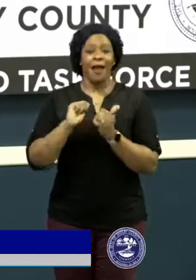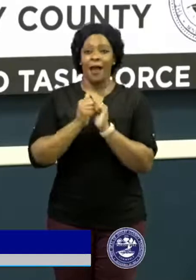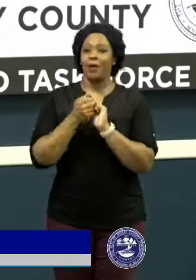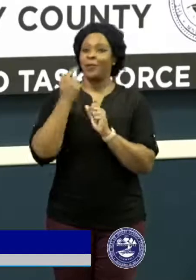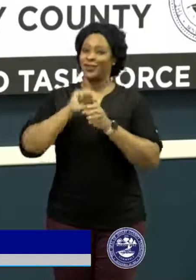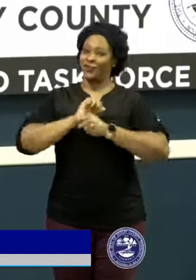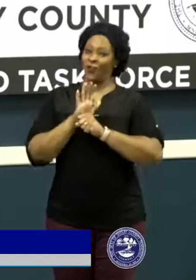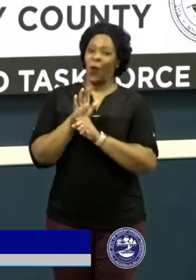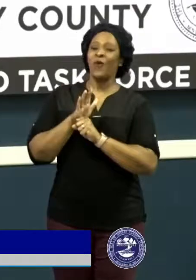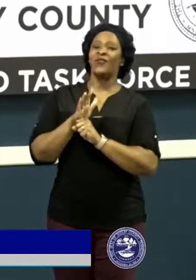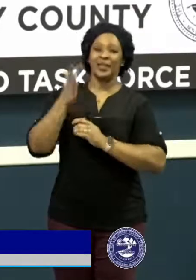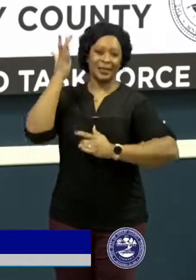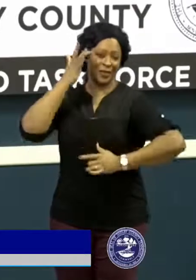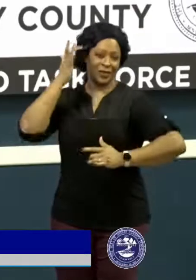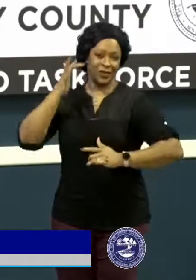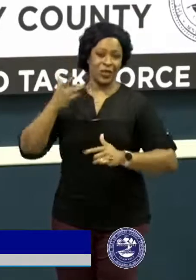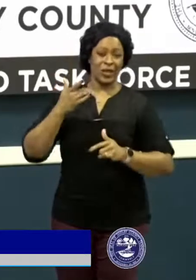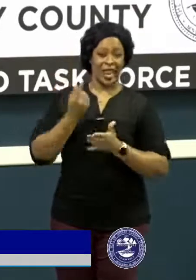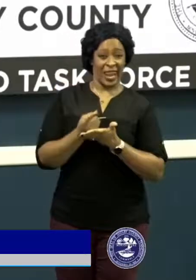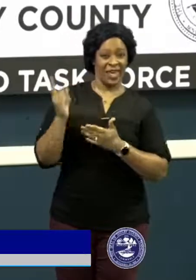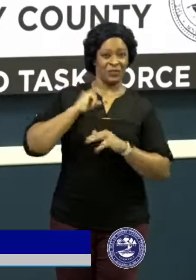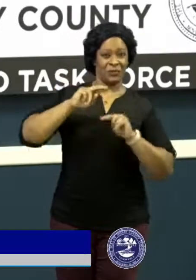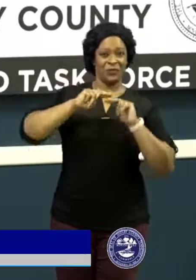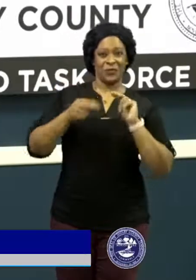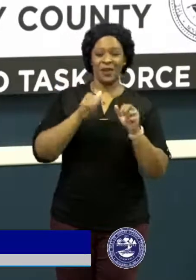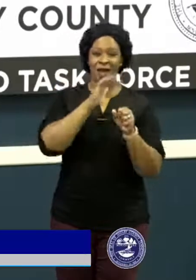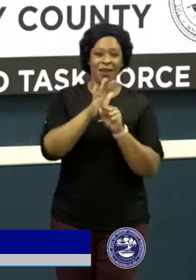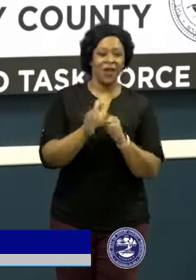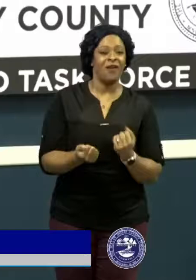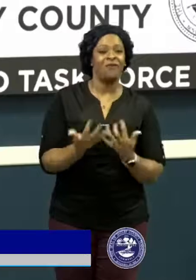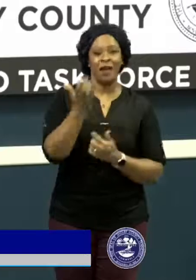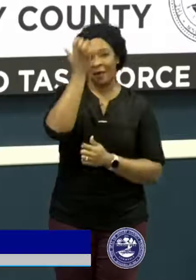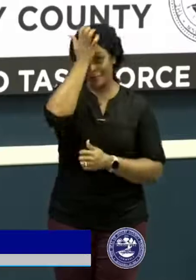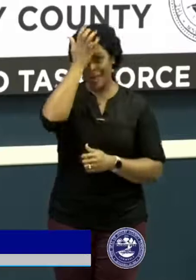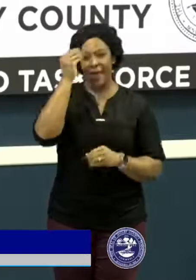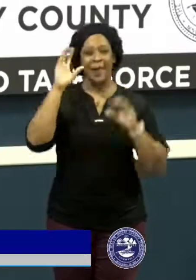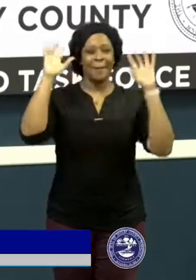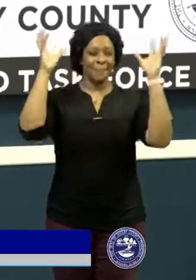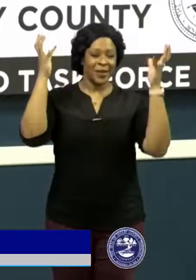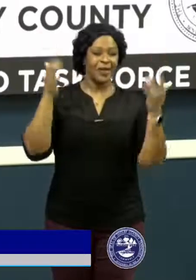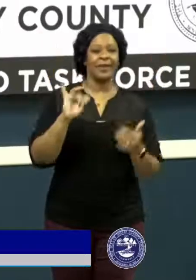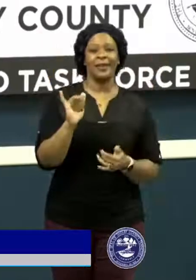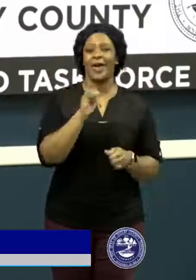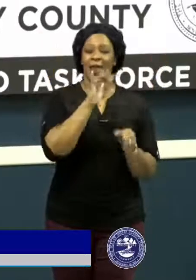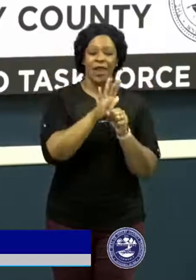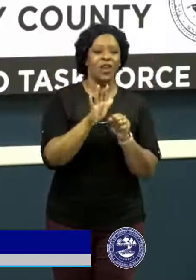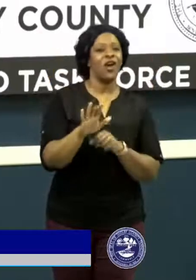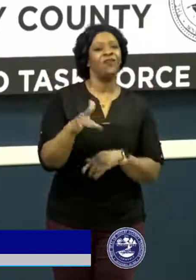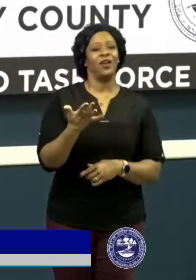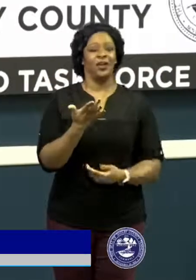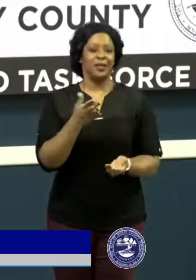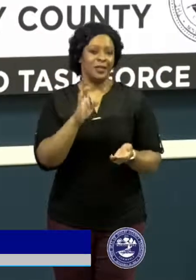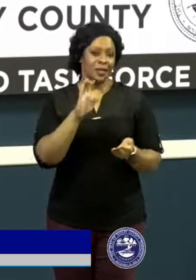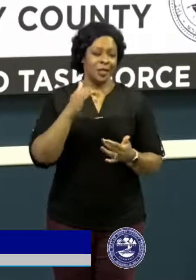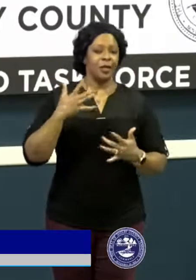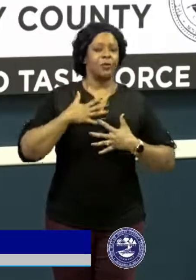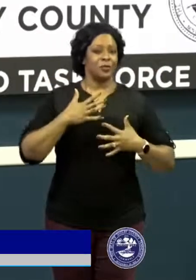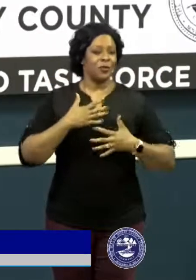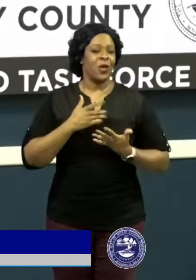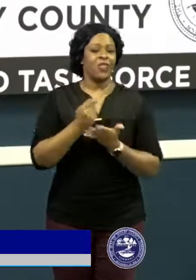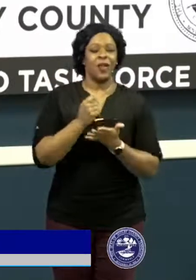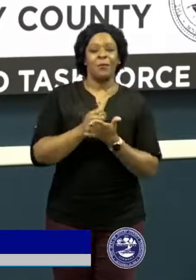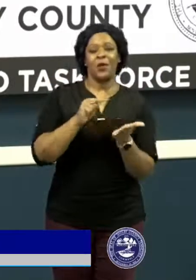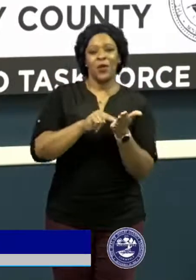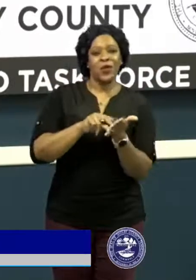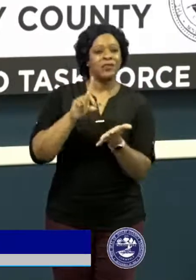I mentioned last week that we are down firefighters and paramedics, just like they are doctors and nurses and respiratory therapists and